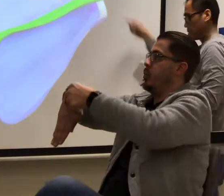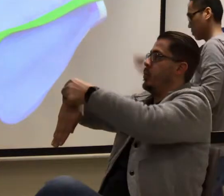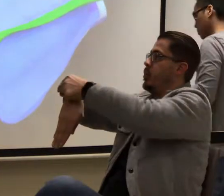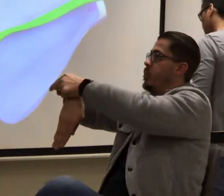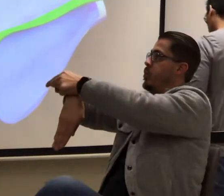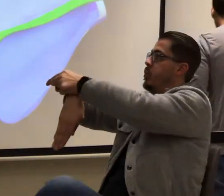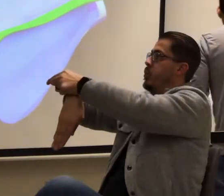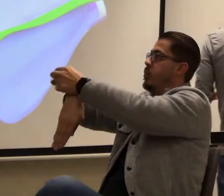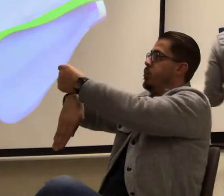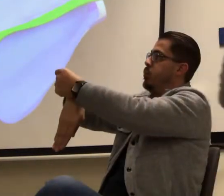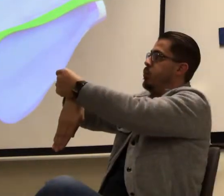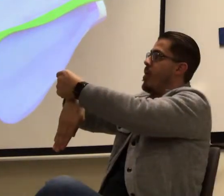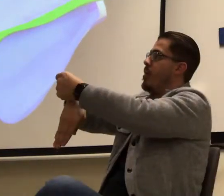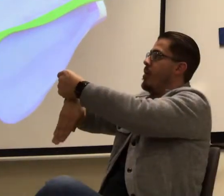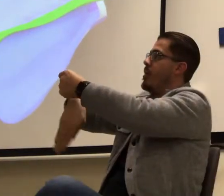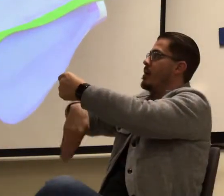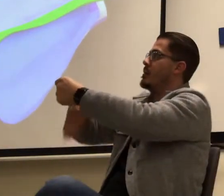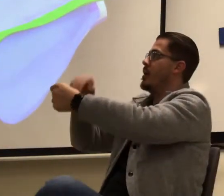acromion.